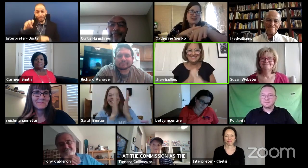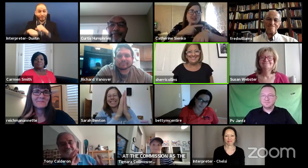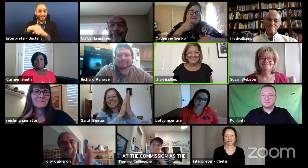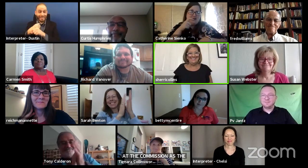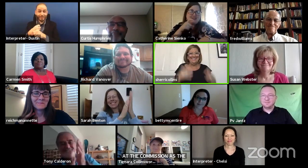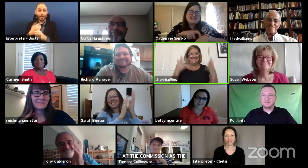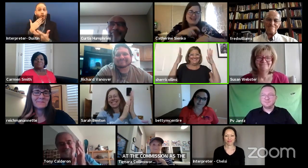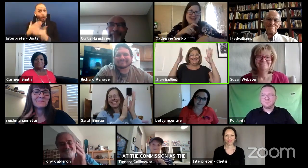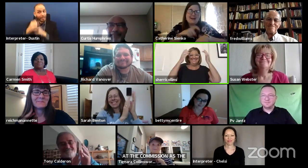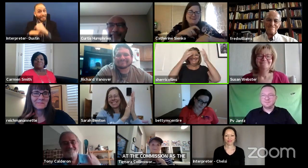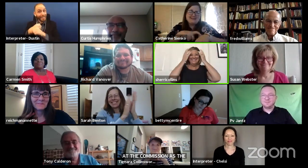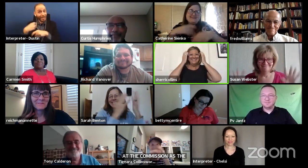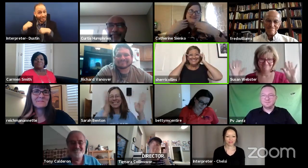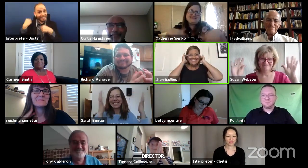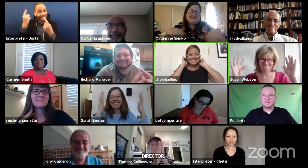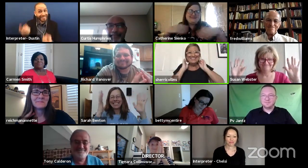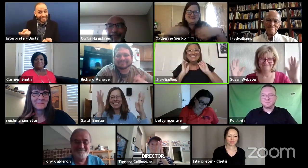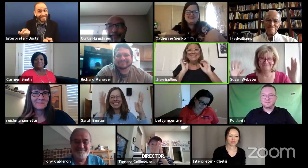years.